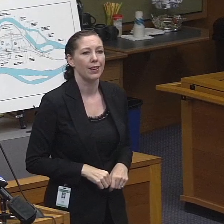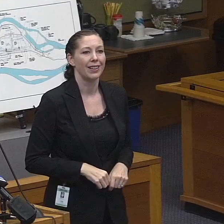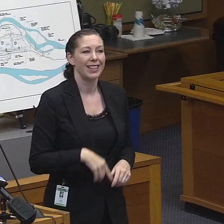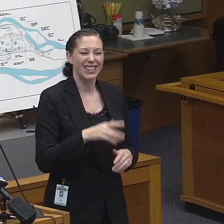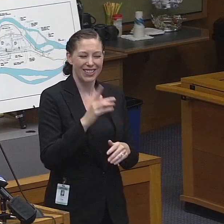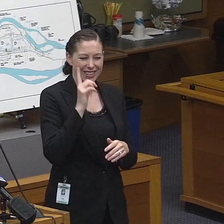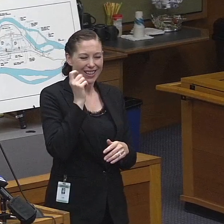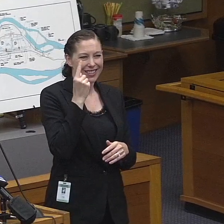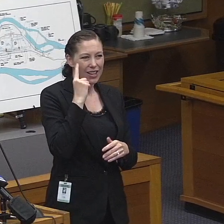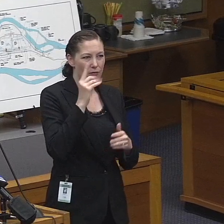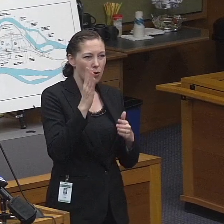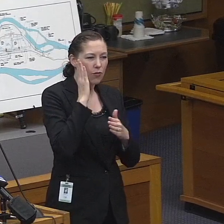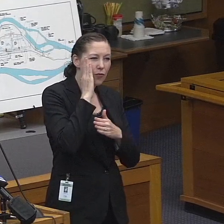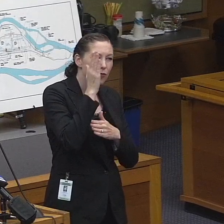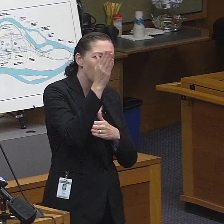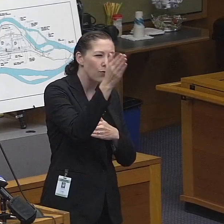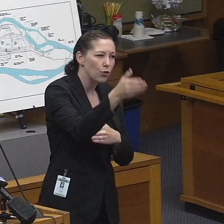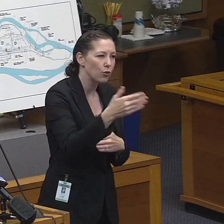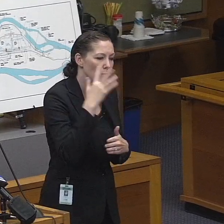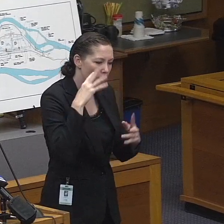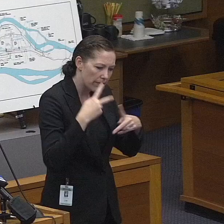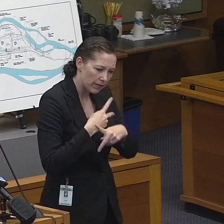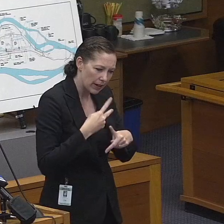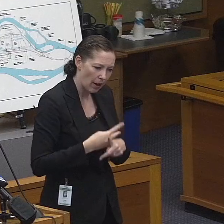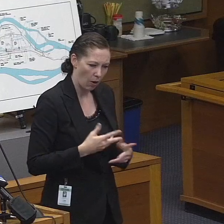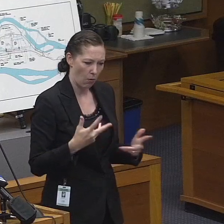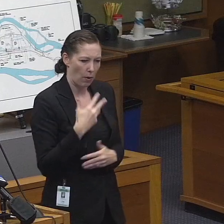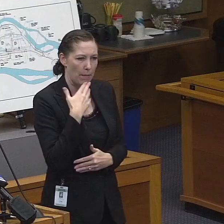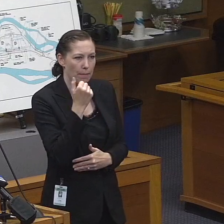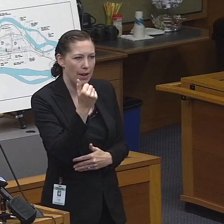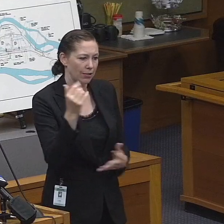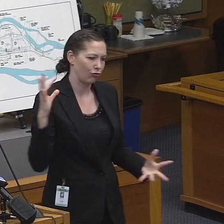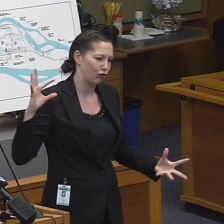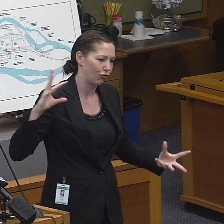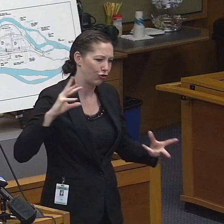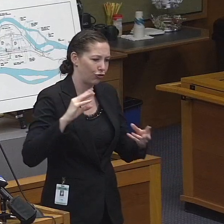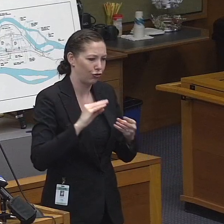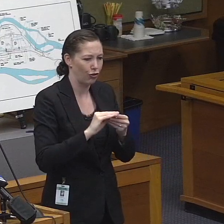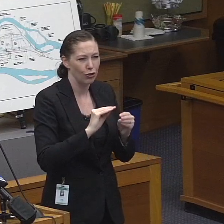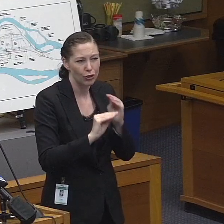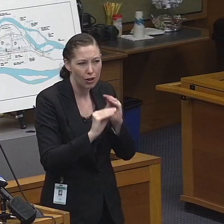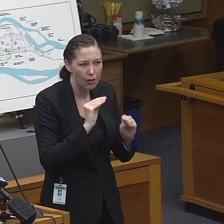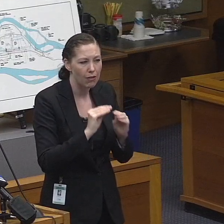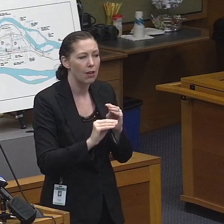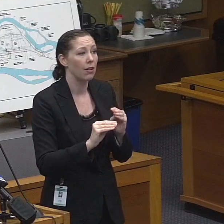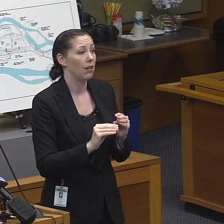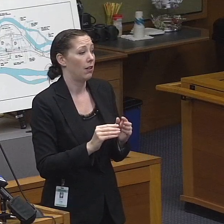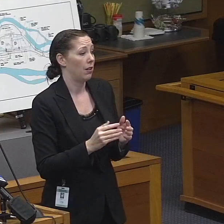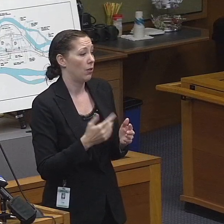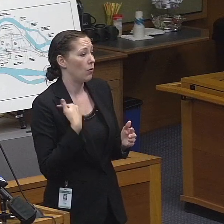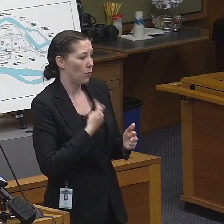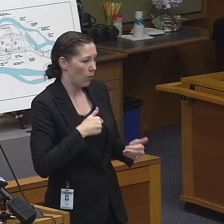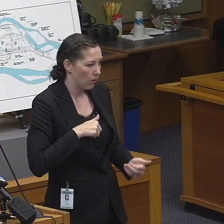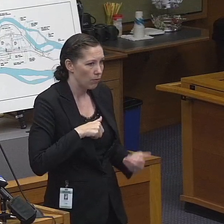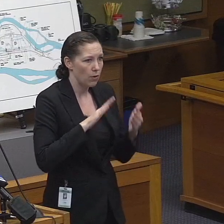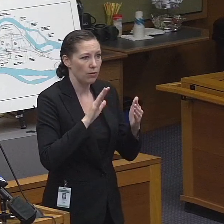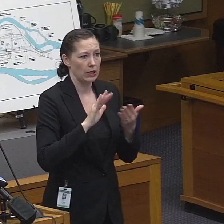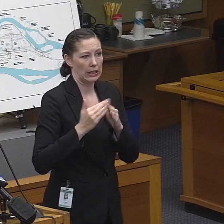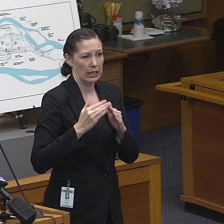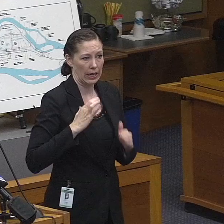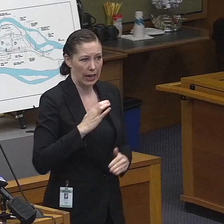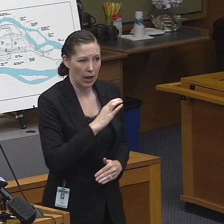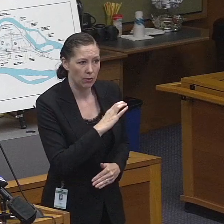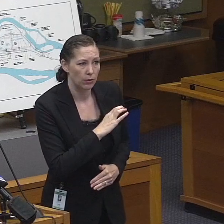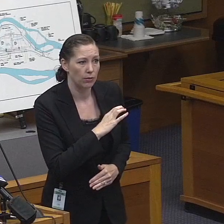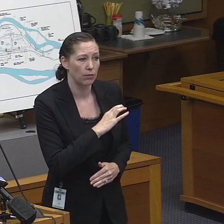bringing options to council for more comprehensive treatment approaches to our water, such as